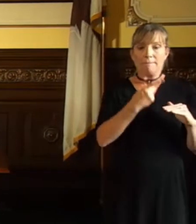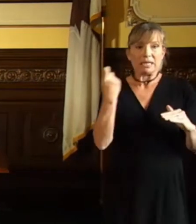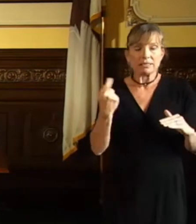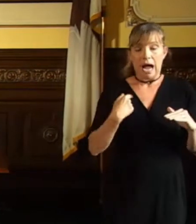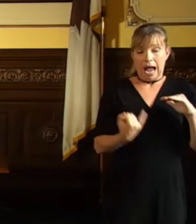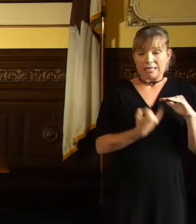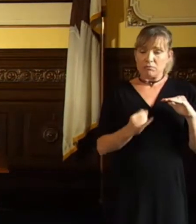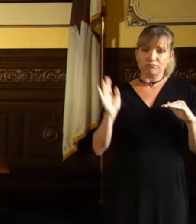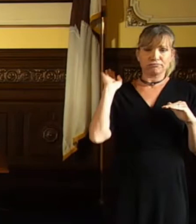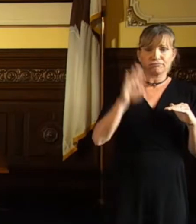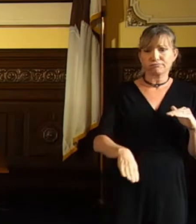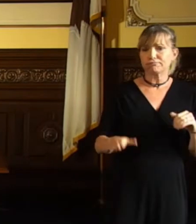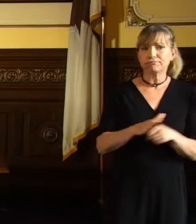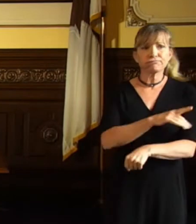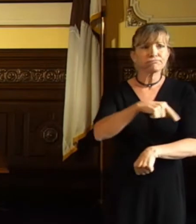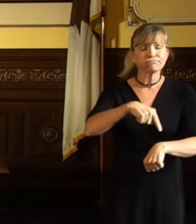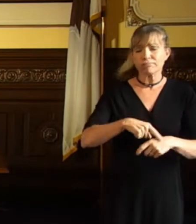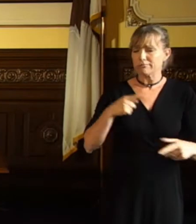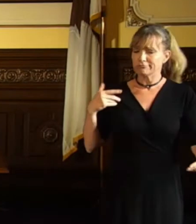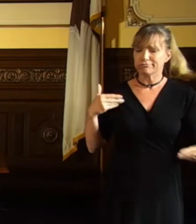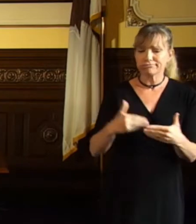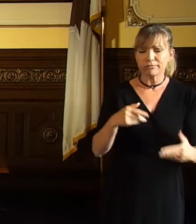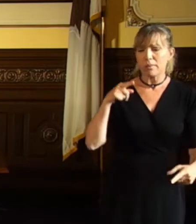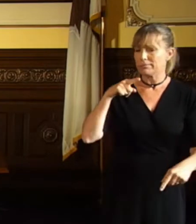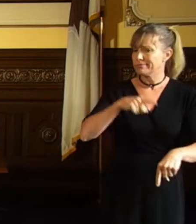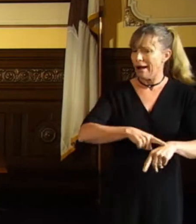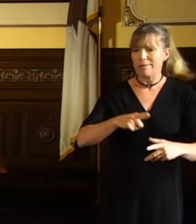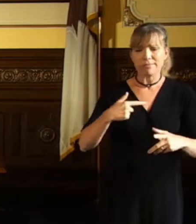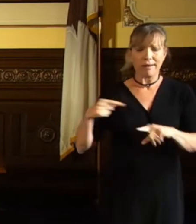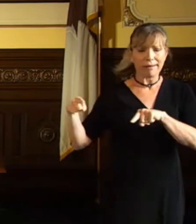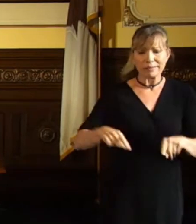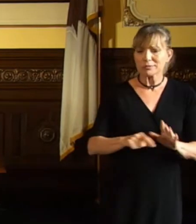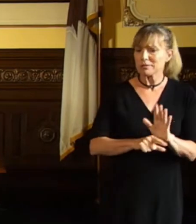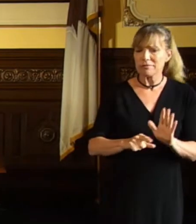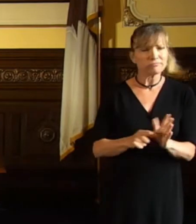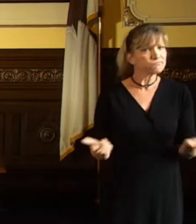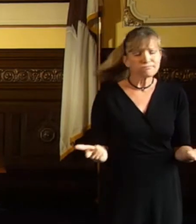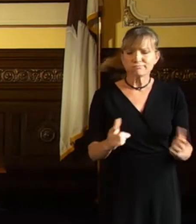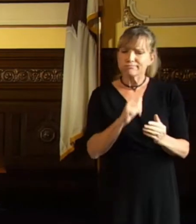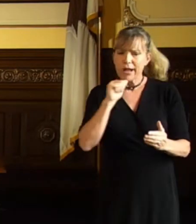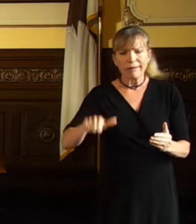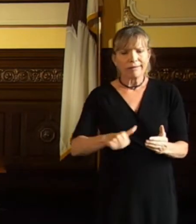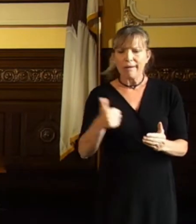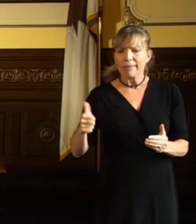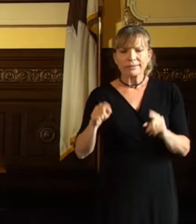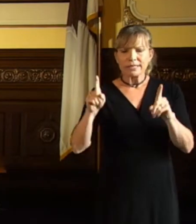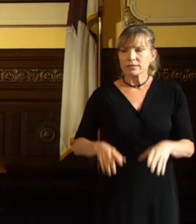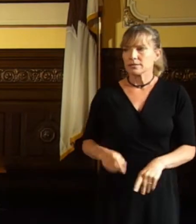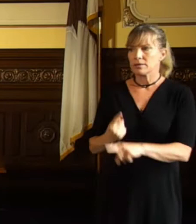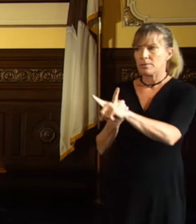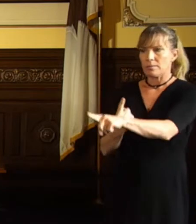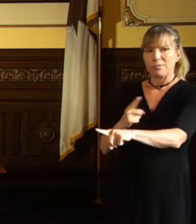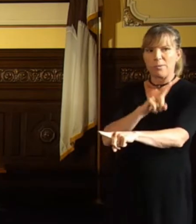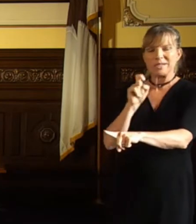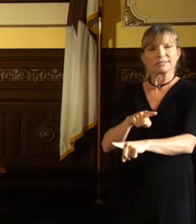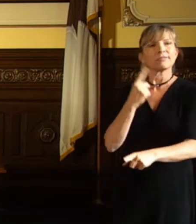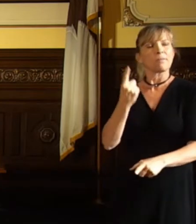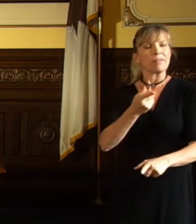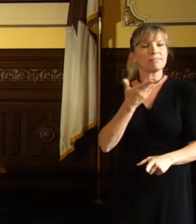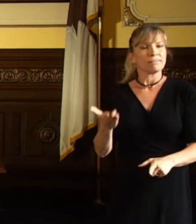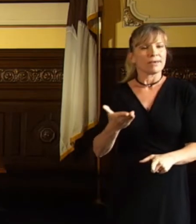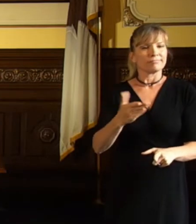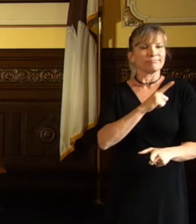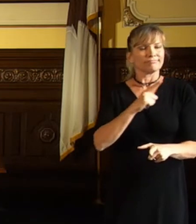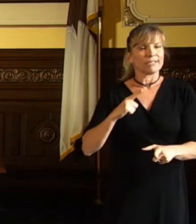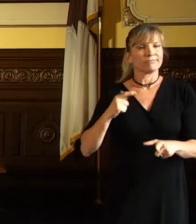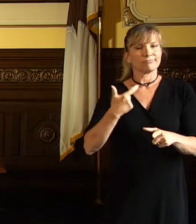I isolated the entire time right up to the point where I came to Springfield, I didn't get another test. One of the measures that the General Assembly is